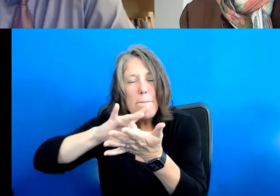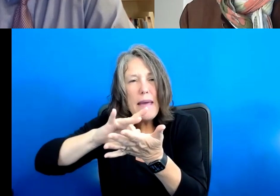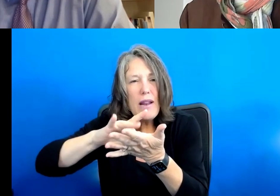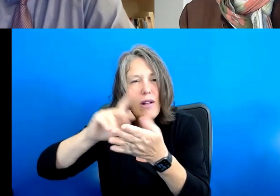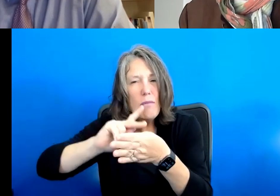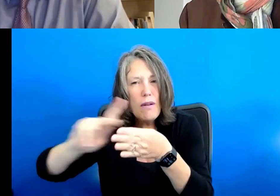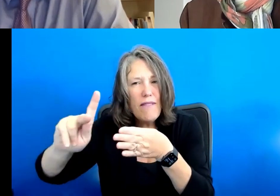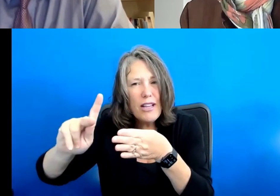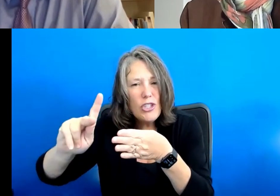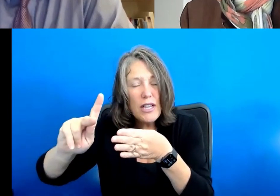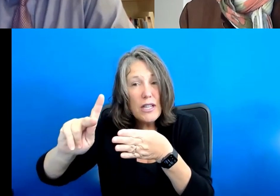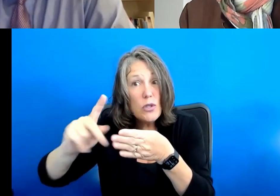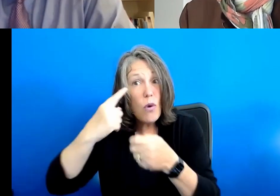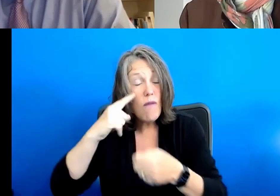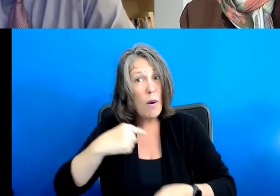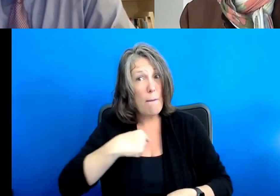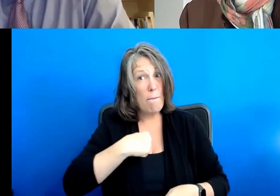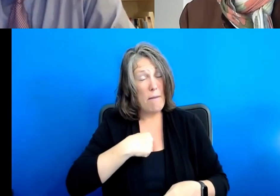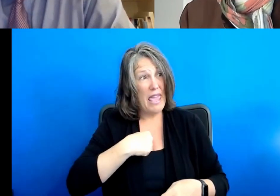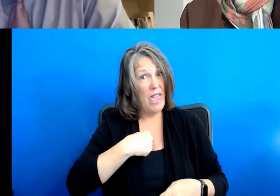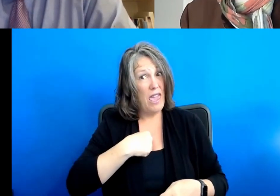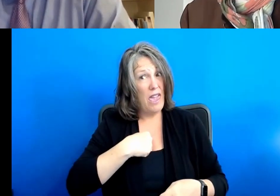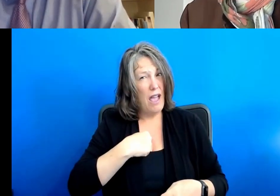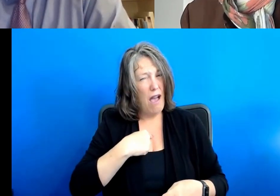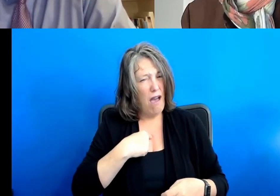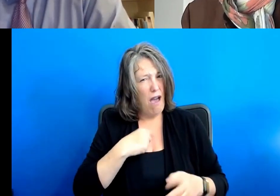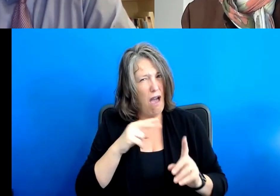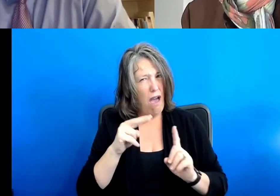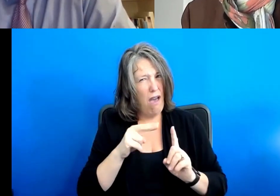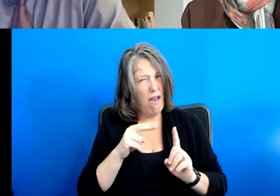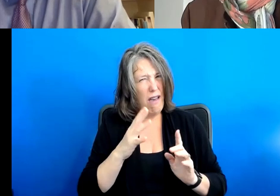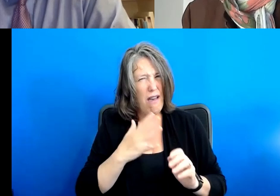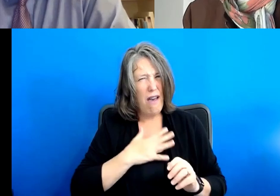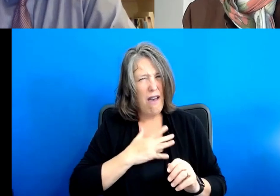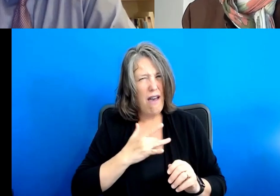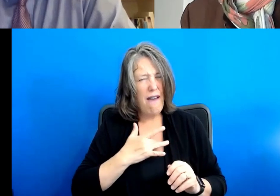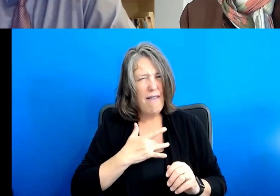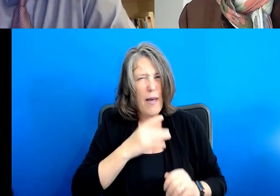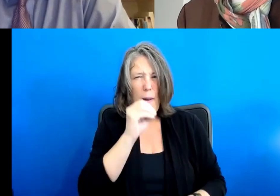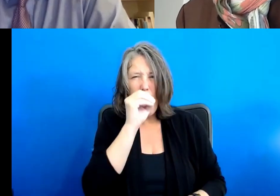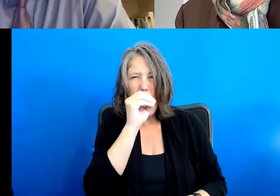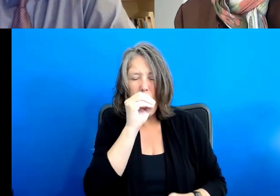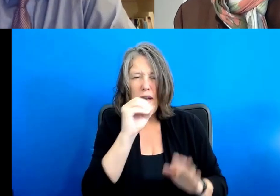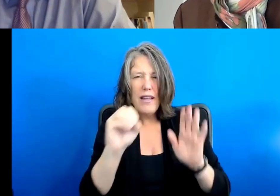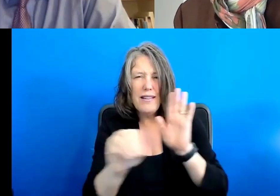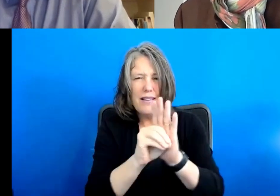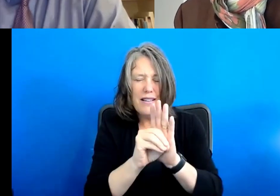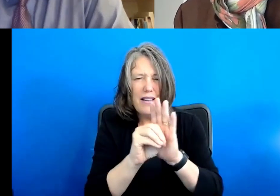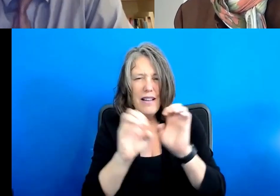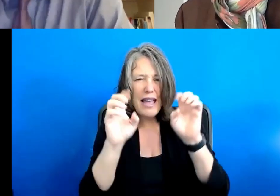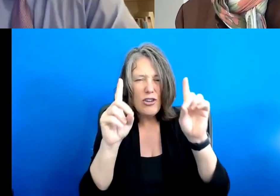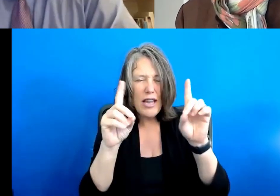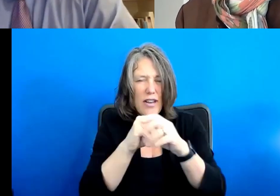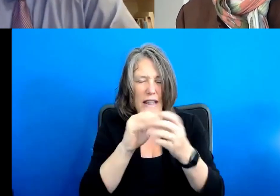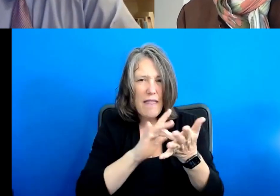what that said to me was that we'd done zero education in the medical profession. We've